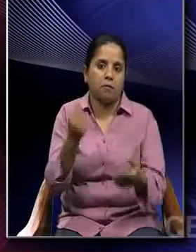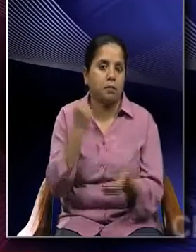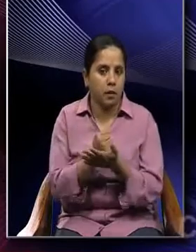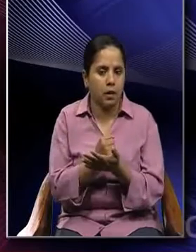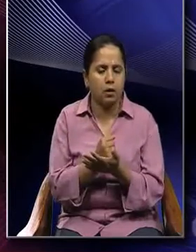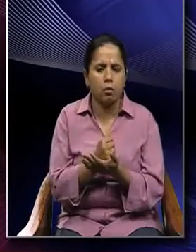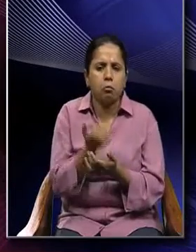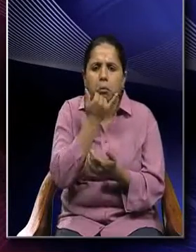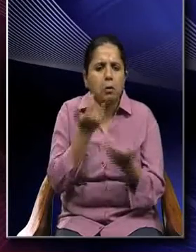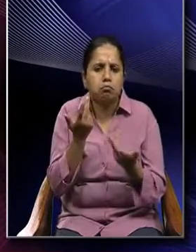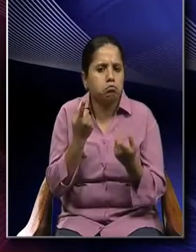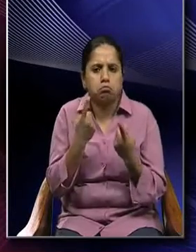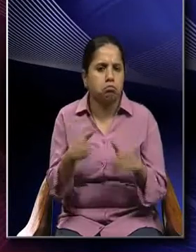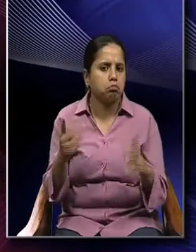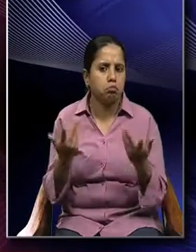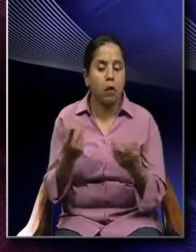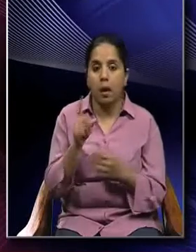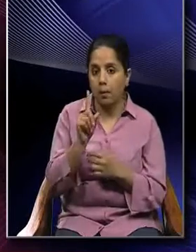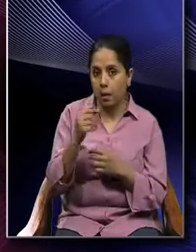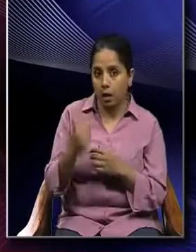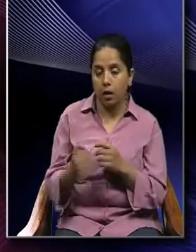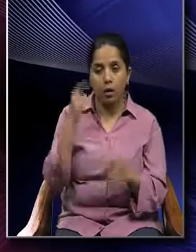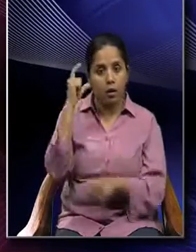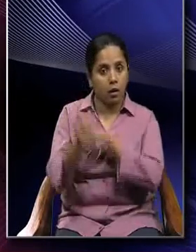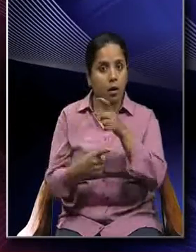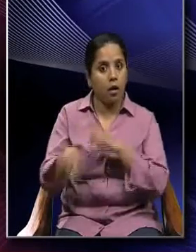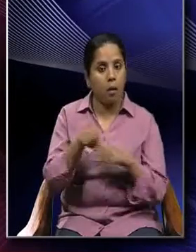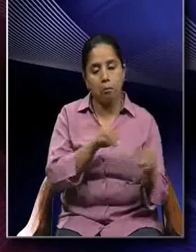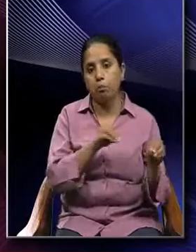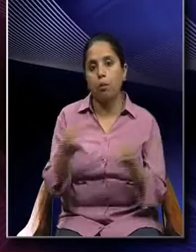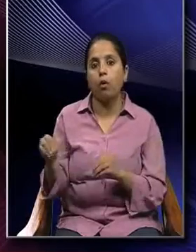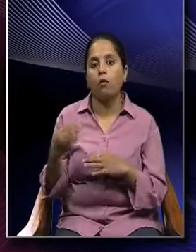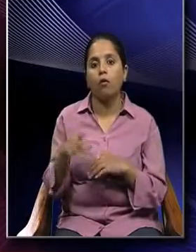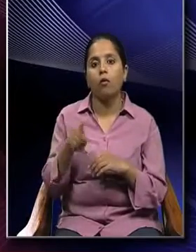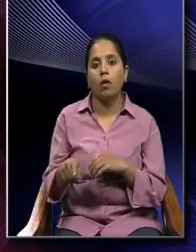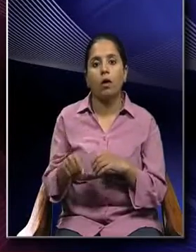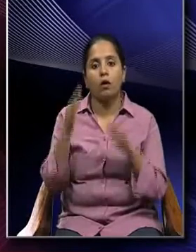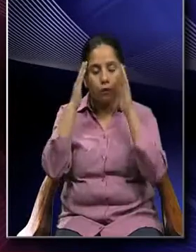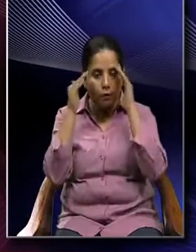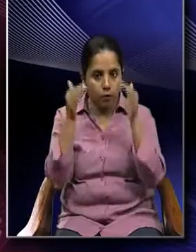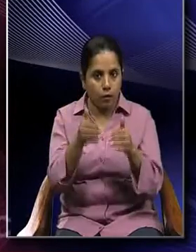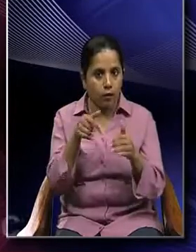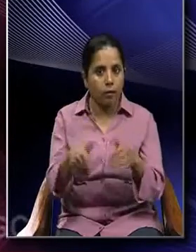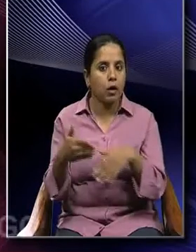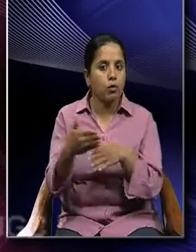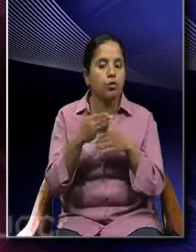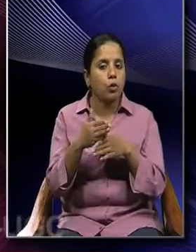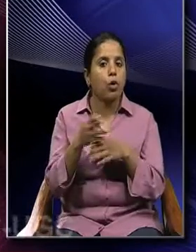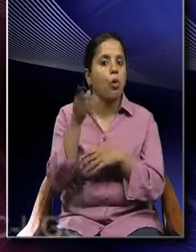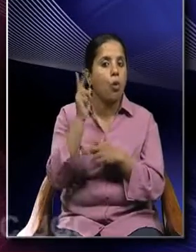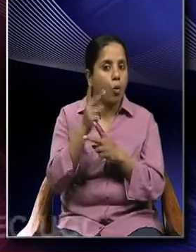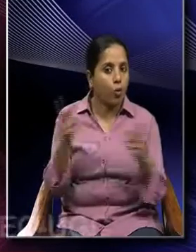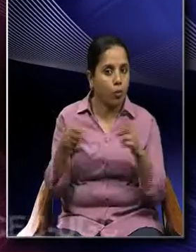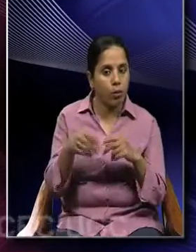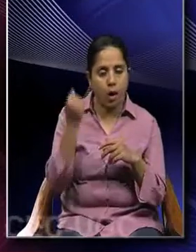is wrong into that? But now the corporates, they have moved beyond the narrow focus of shareholders to the idea